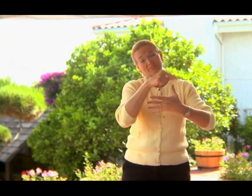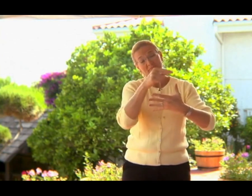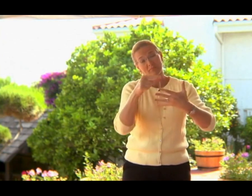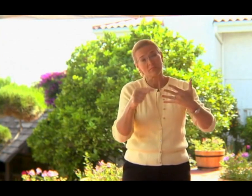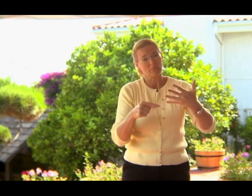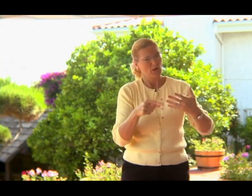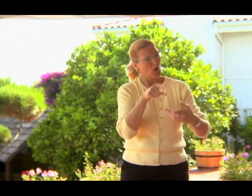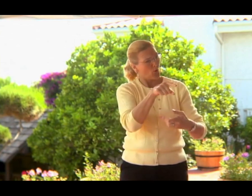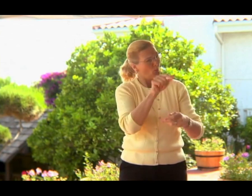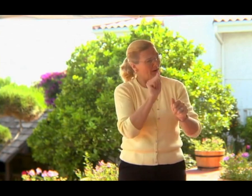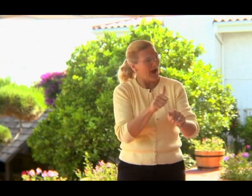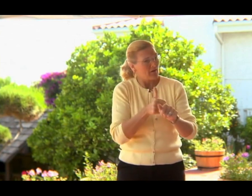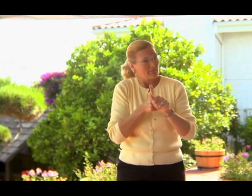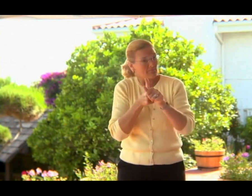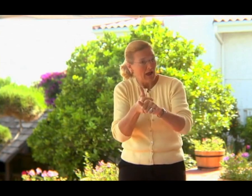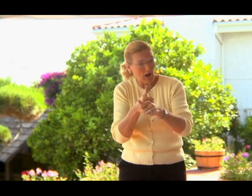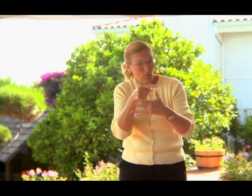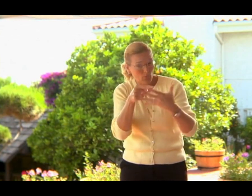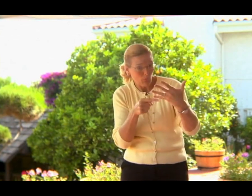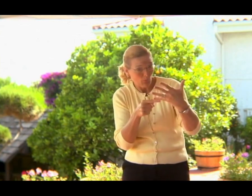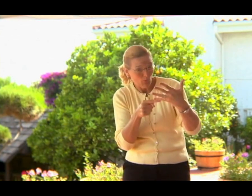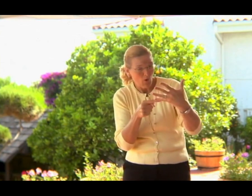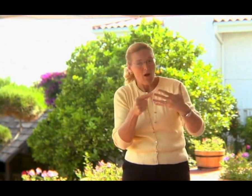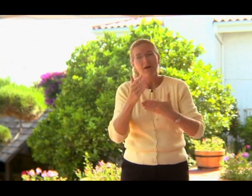Some of the risk factors are things that you can do something about,